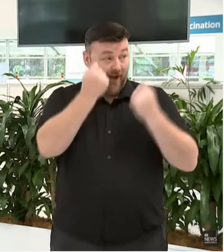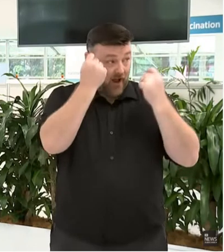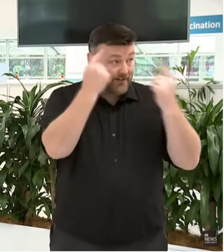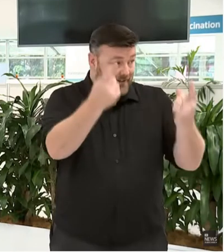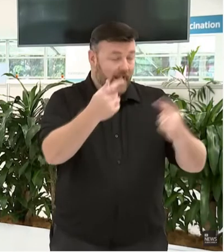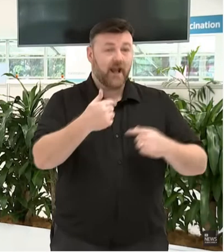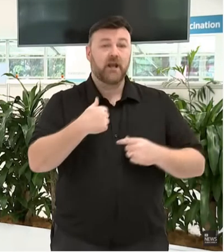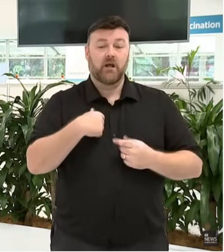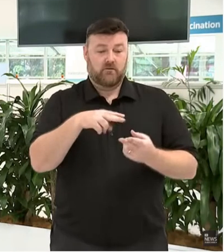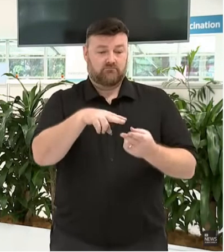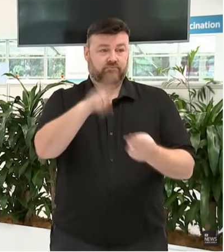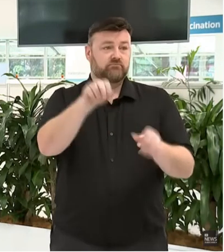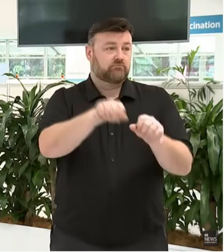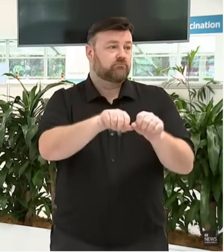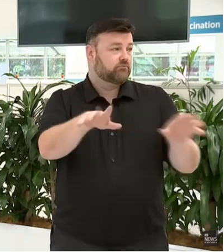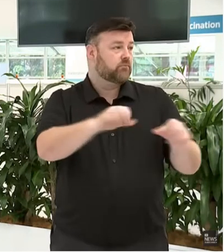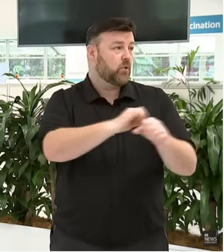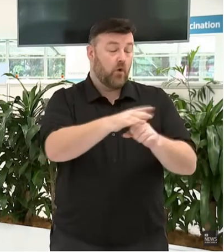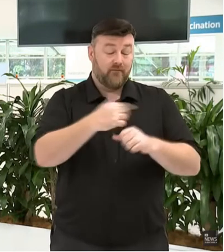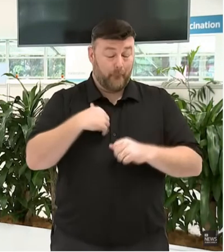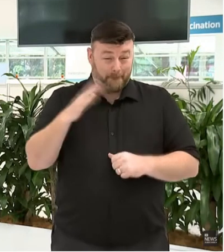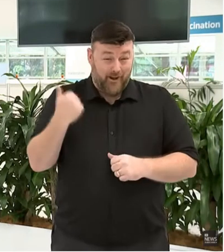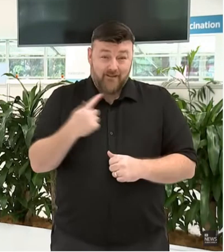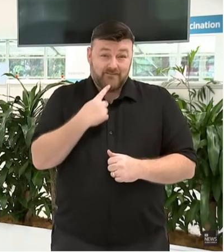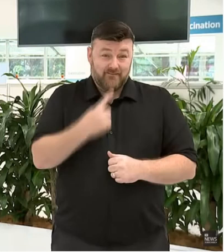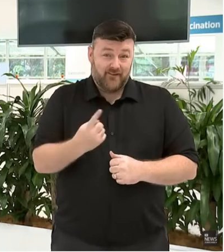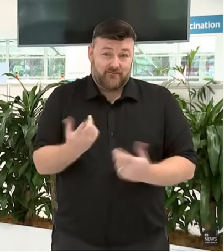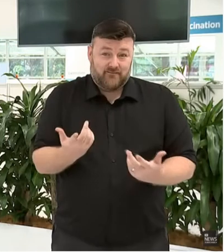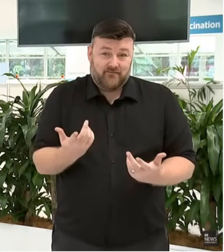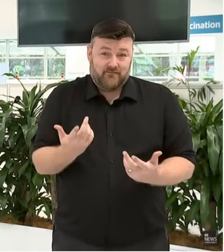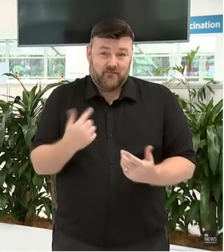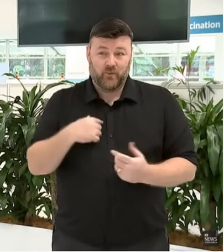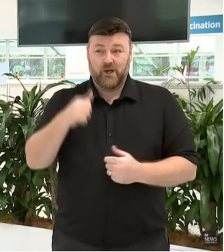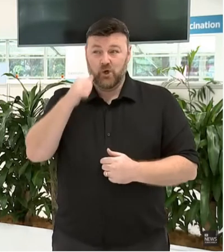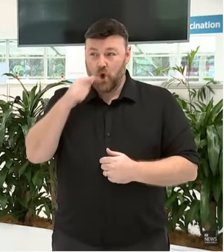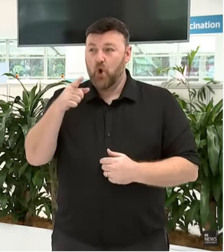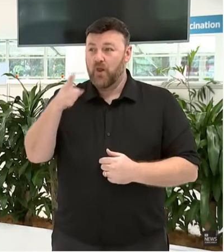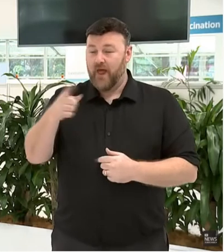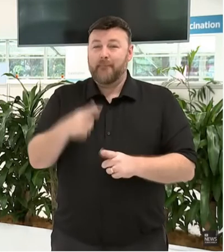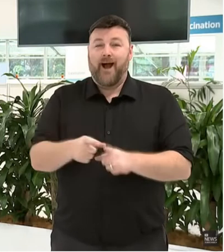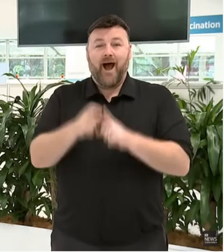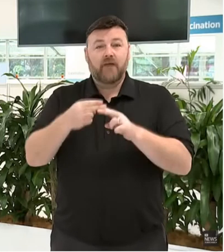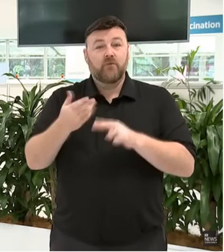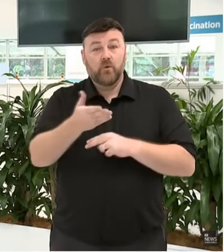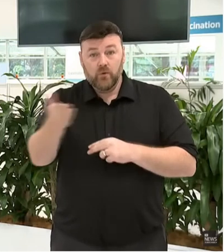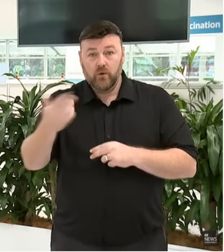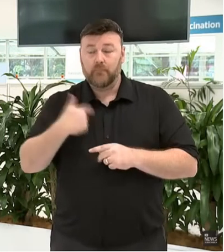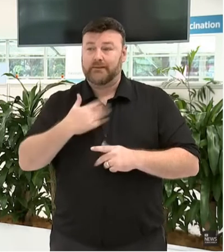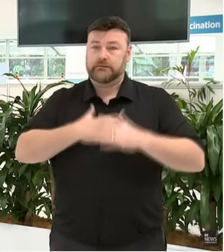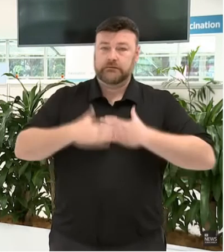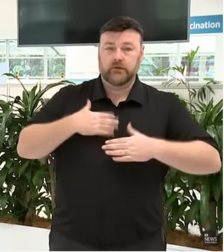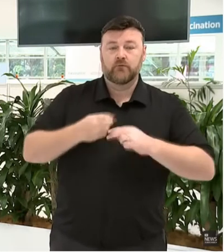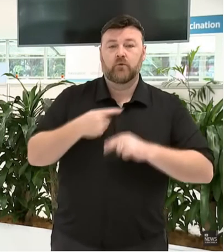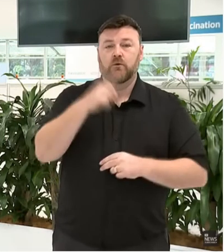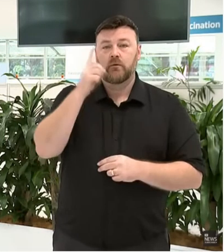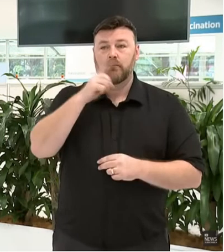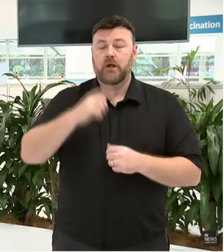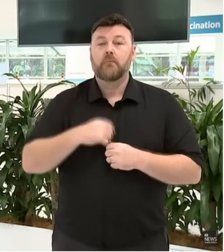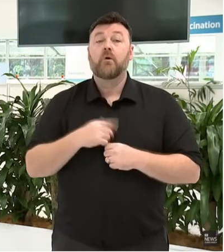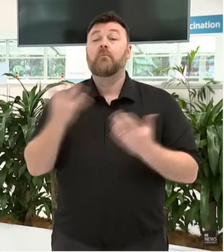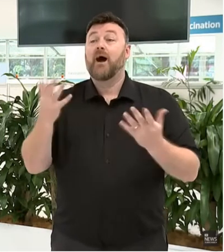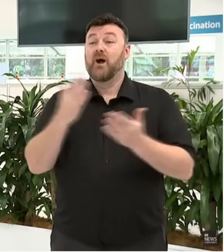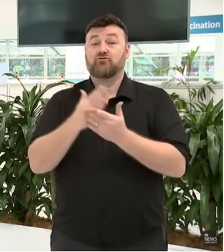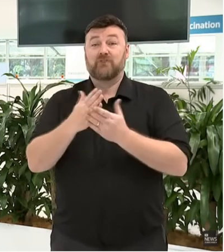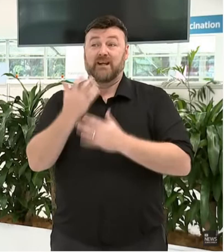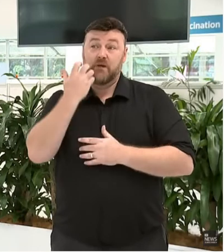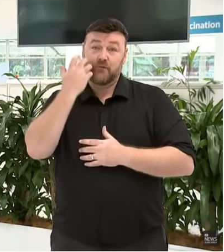said they would, that provides further challenges and inconveniences, but we'll get through it. We can see the light at the